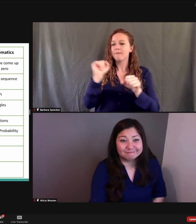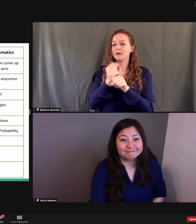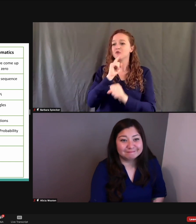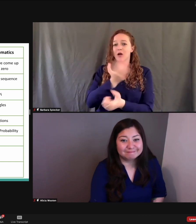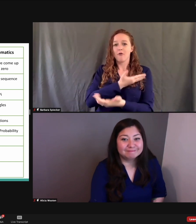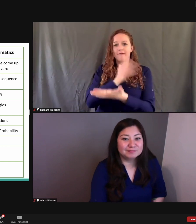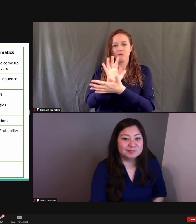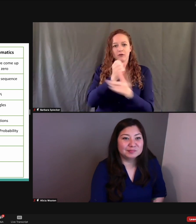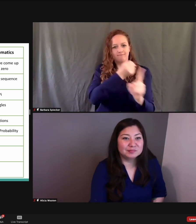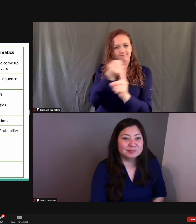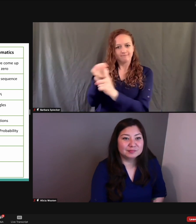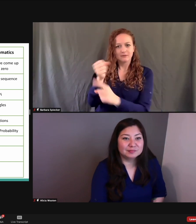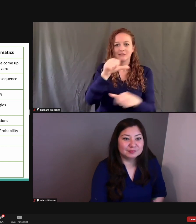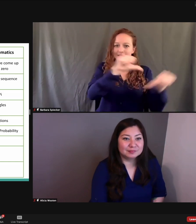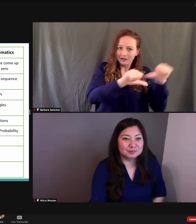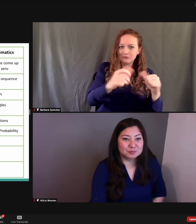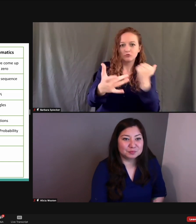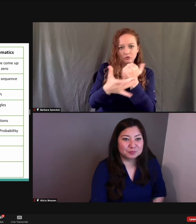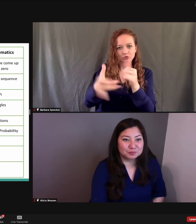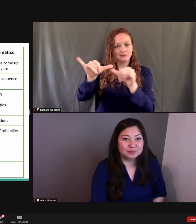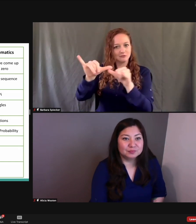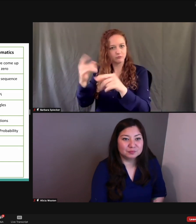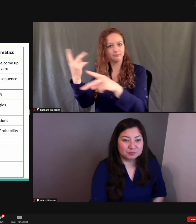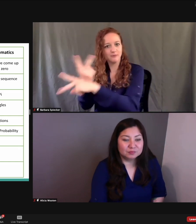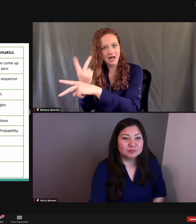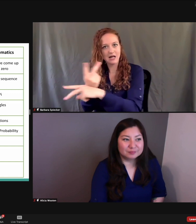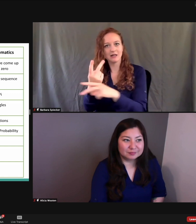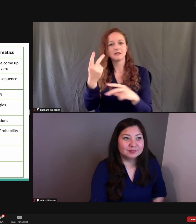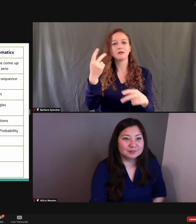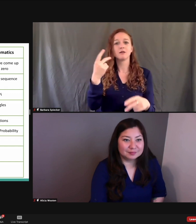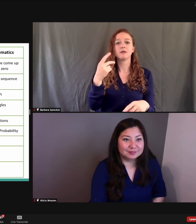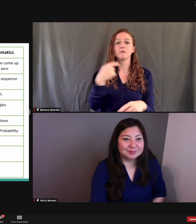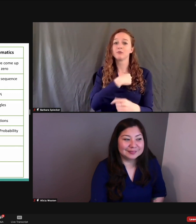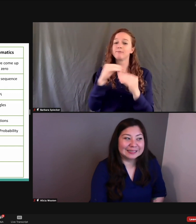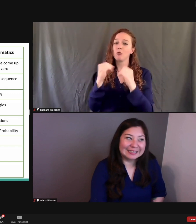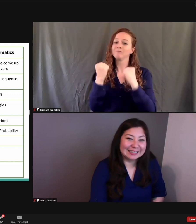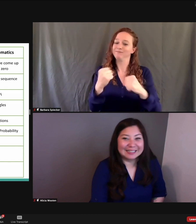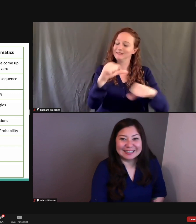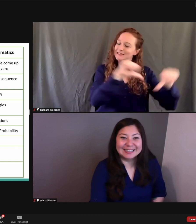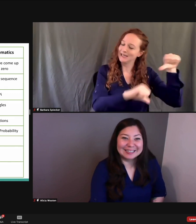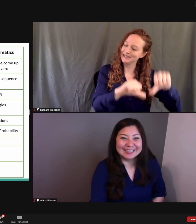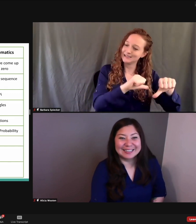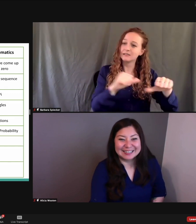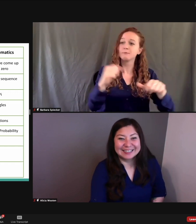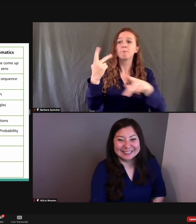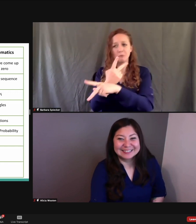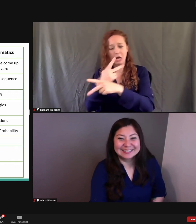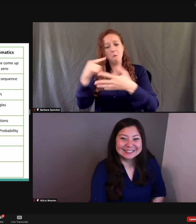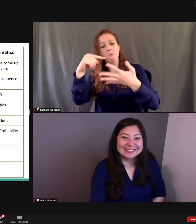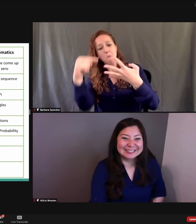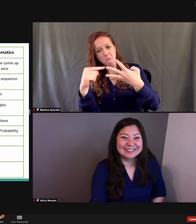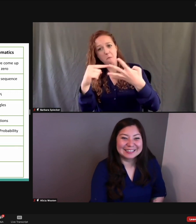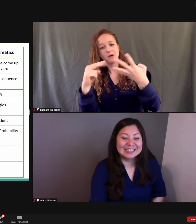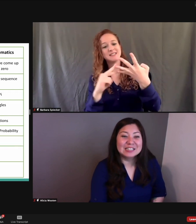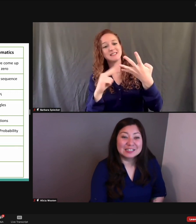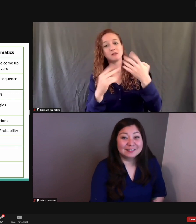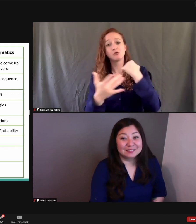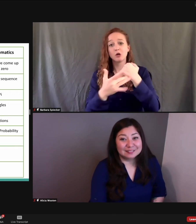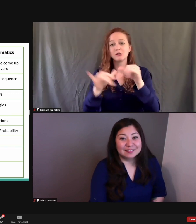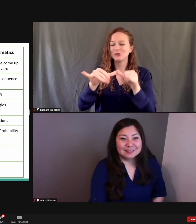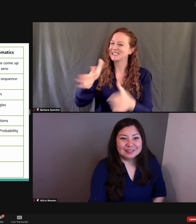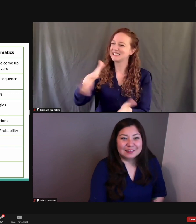Typically, people send in requests or give us ideas, or we notice that a lot of people have asked about this certain topic. So we'll make, whether